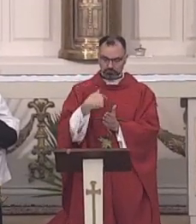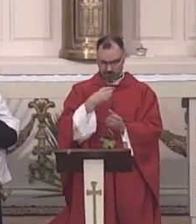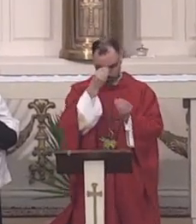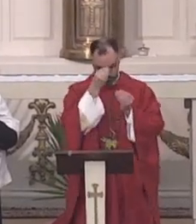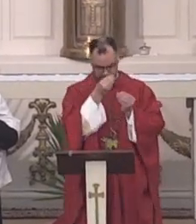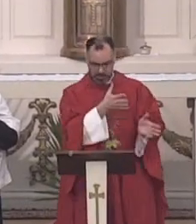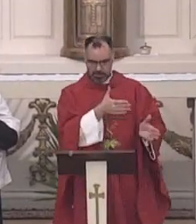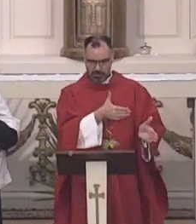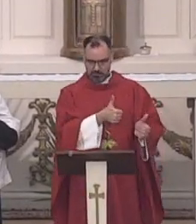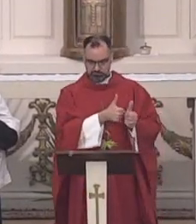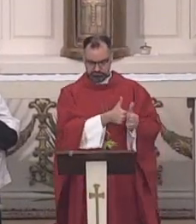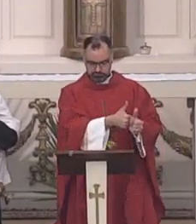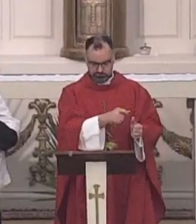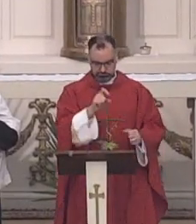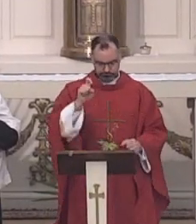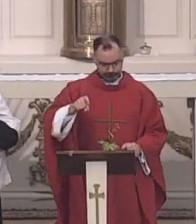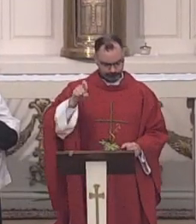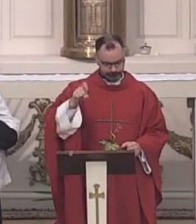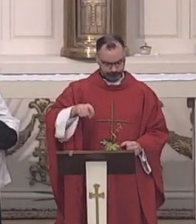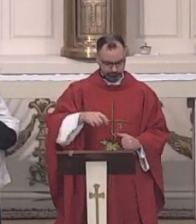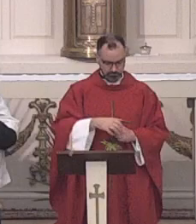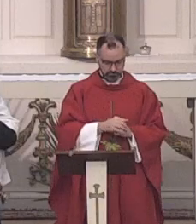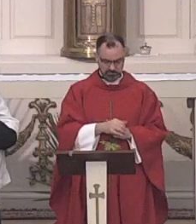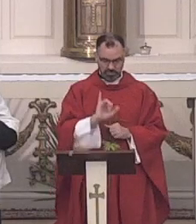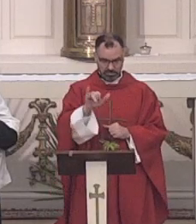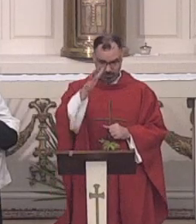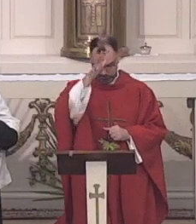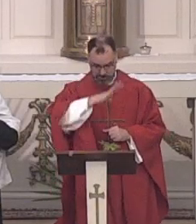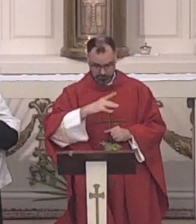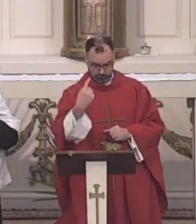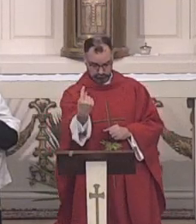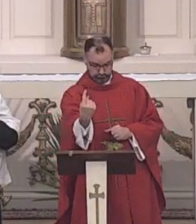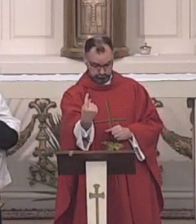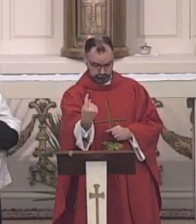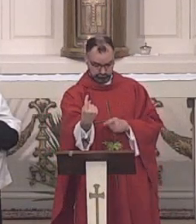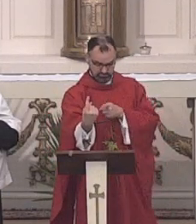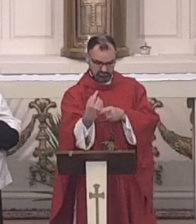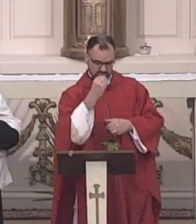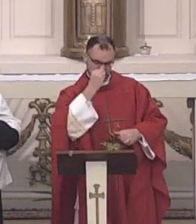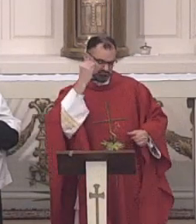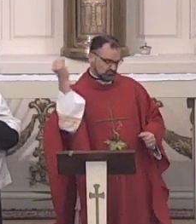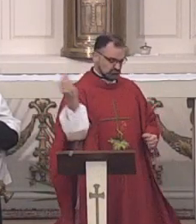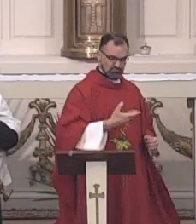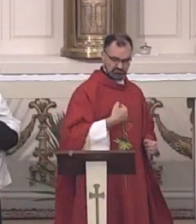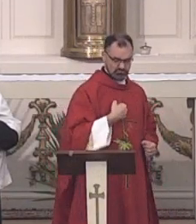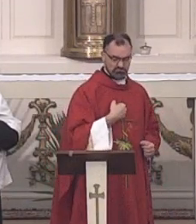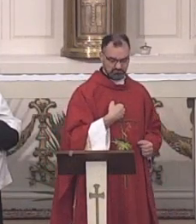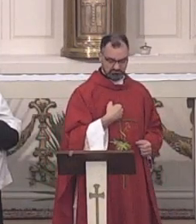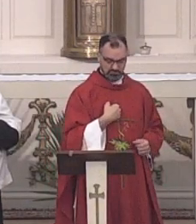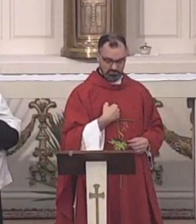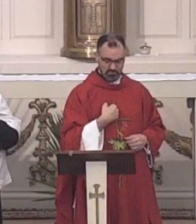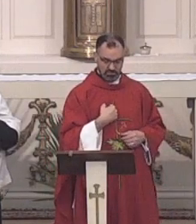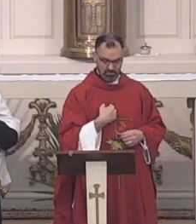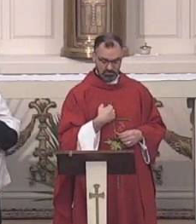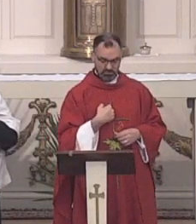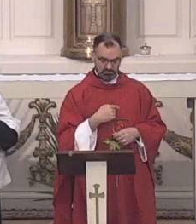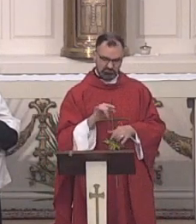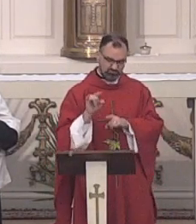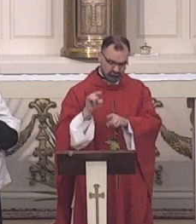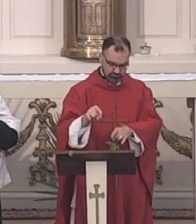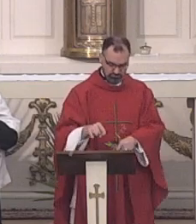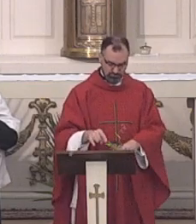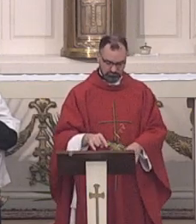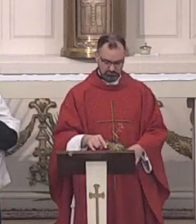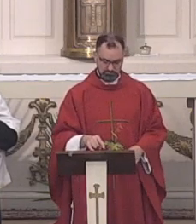man by whom the Son of Man is betrayed. It would be better for him, for that man, if he had never been born."